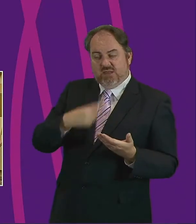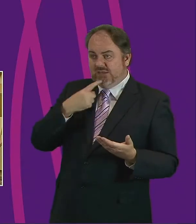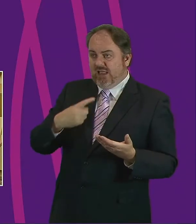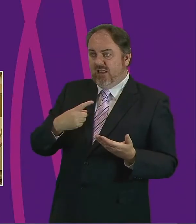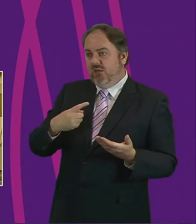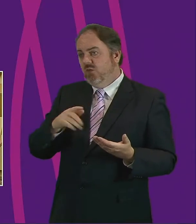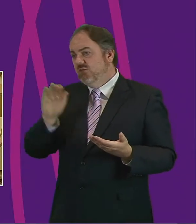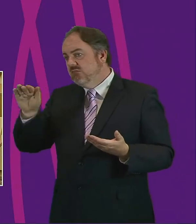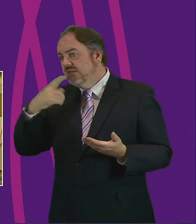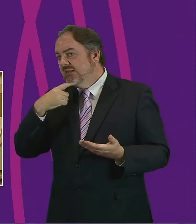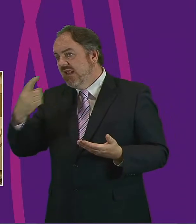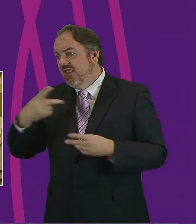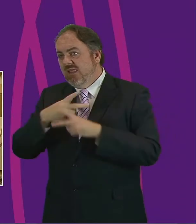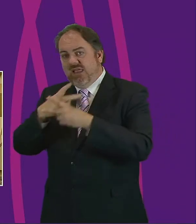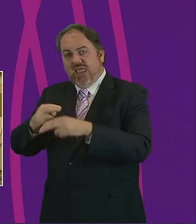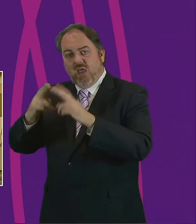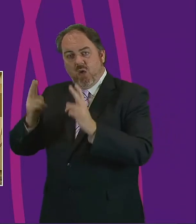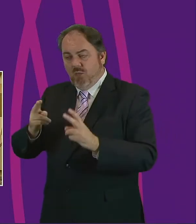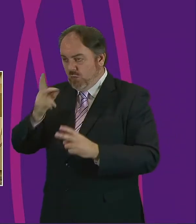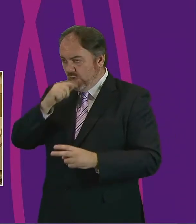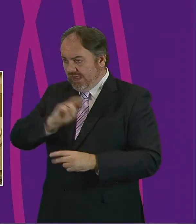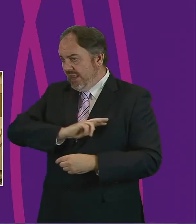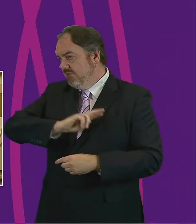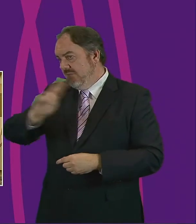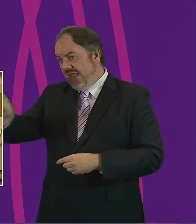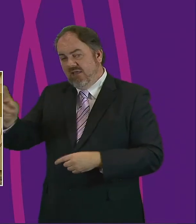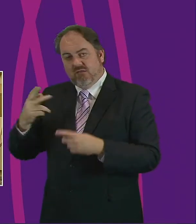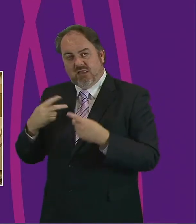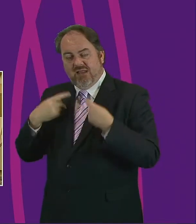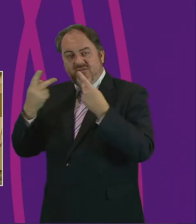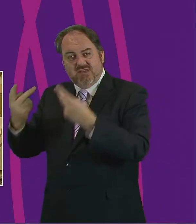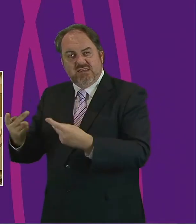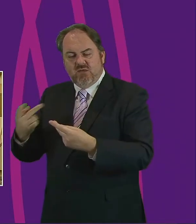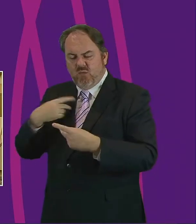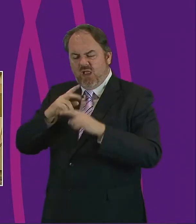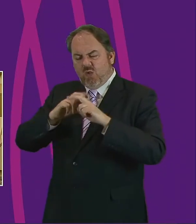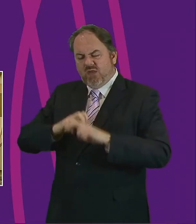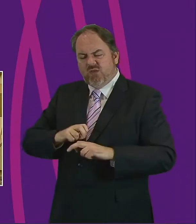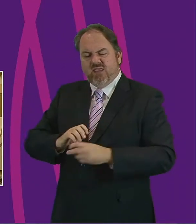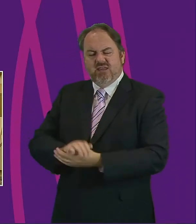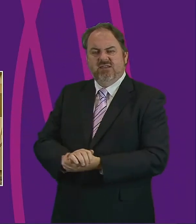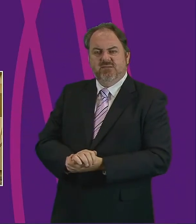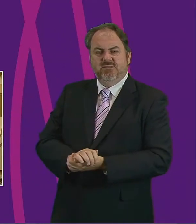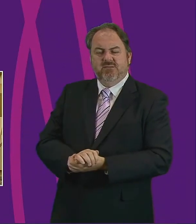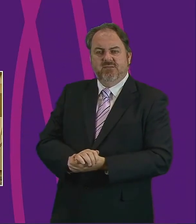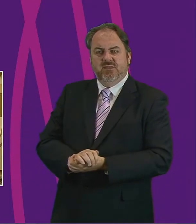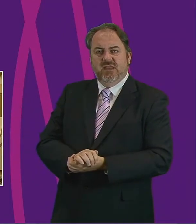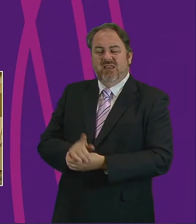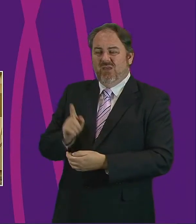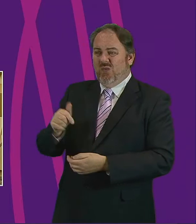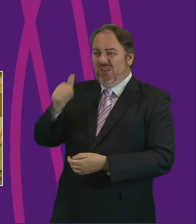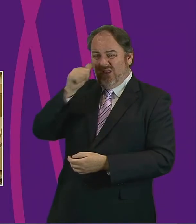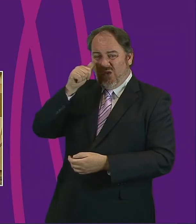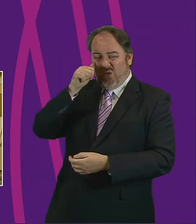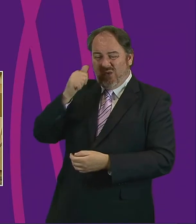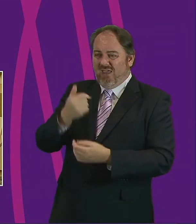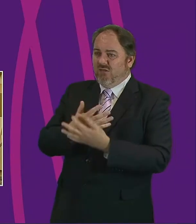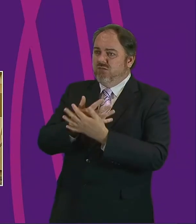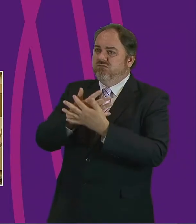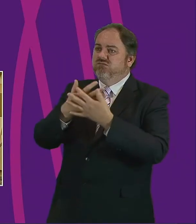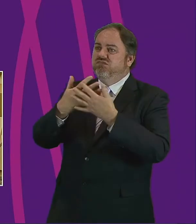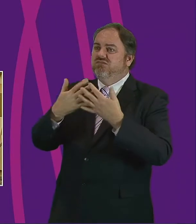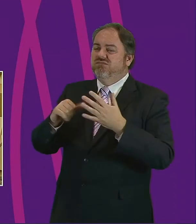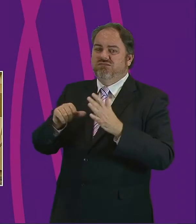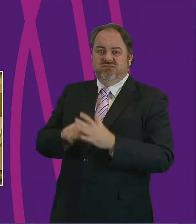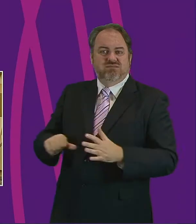would be possible now, even without further developments of that. This is one of many really difficult aspects of